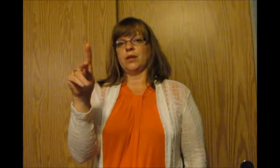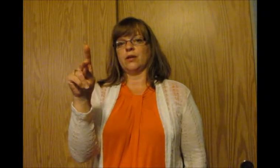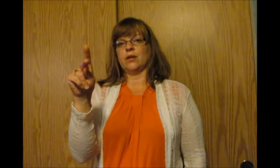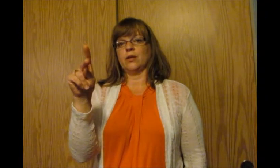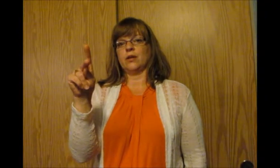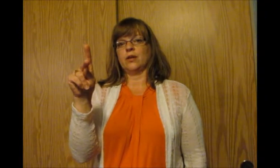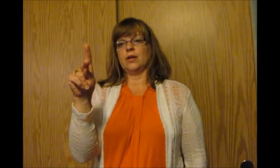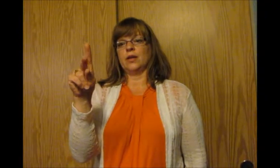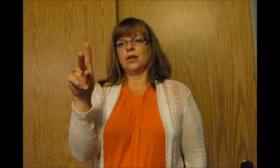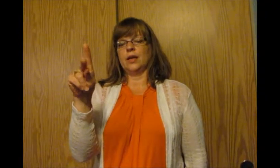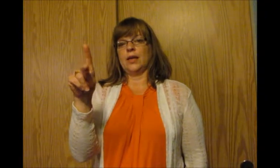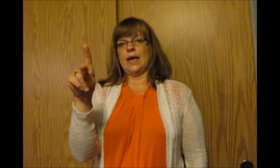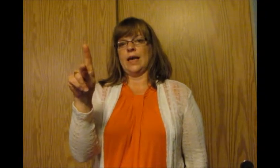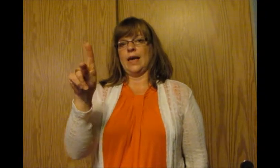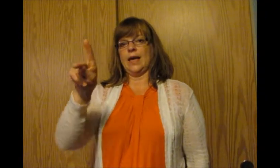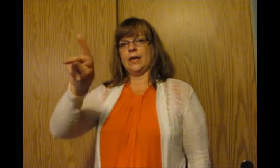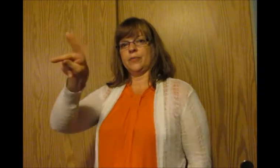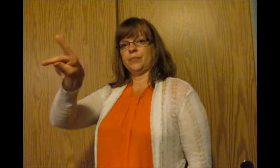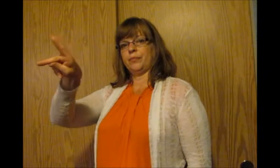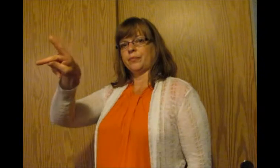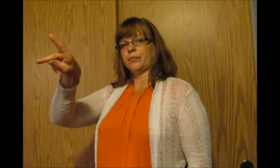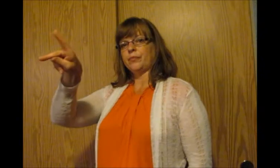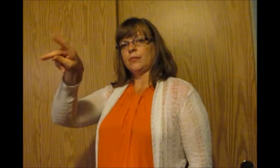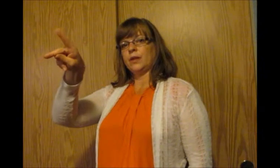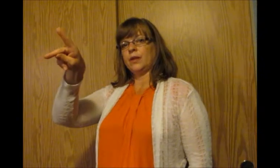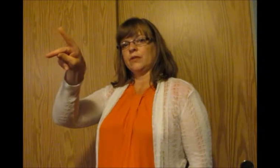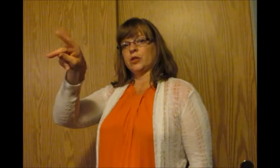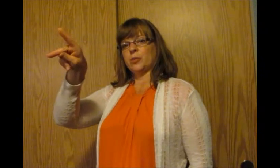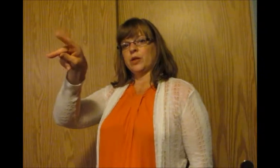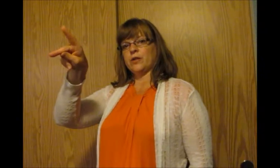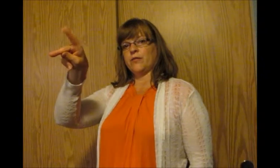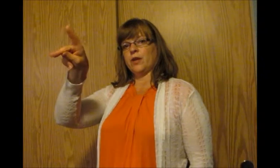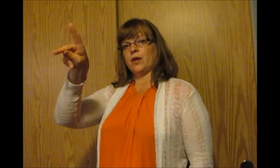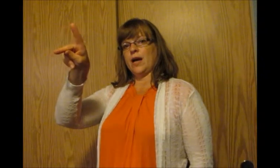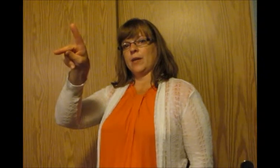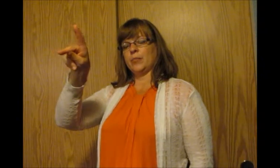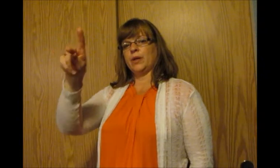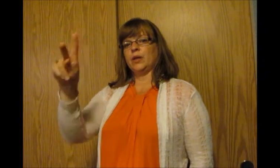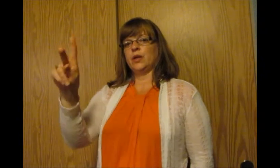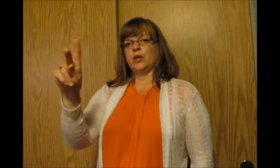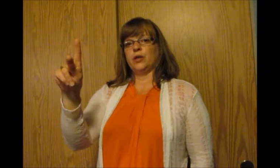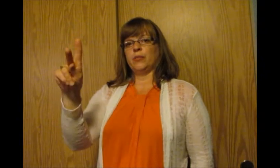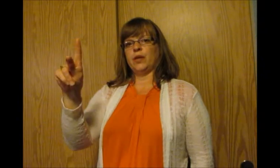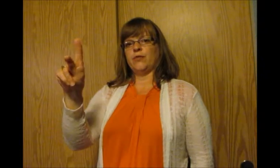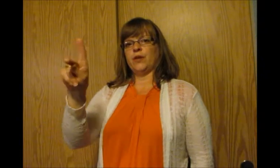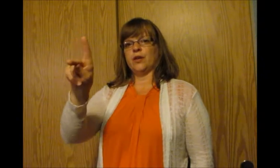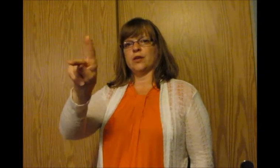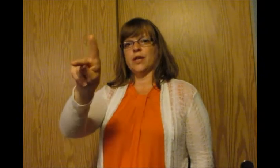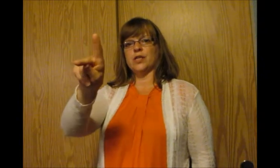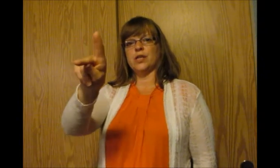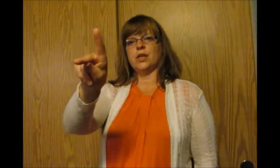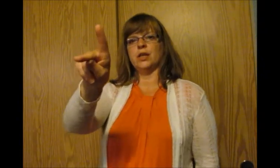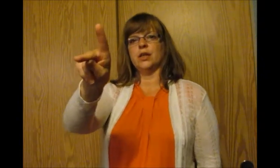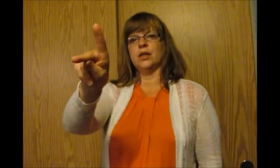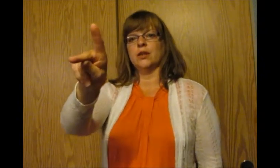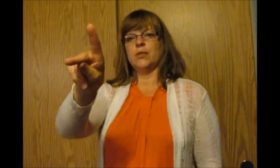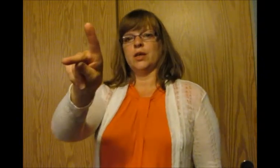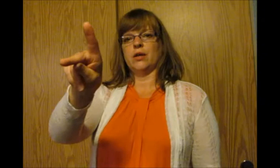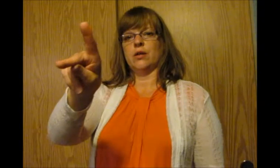finger. Okay. Leaves your pointer finger up, your middle finger touching, let me get closer